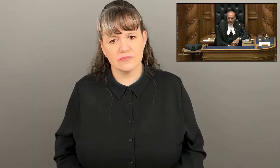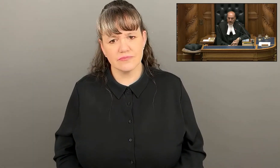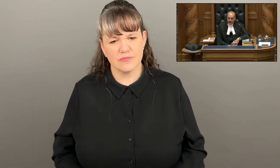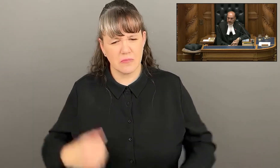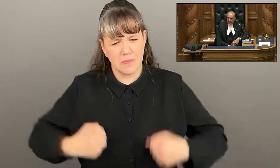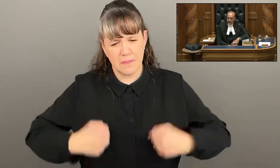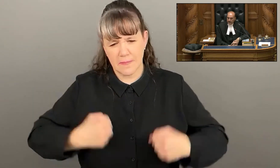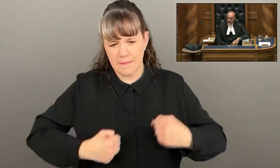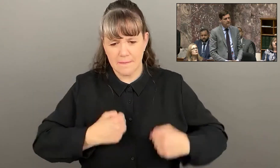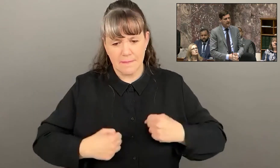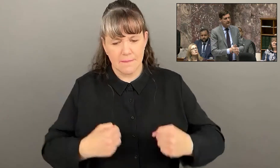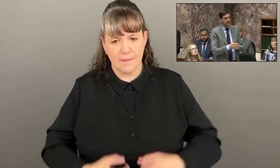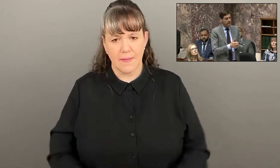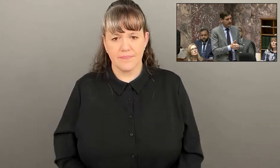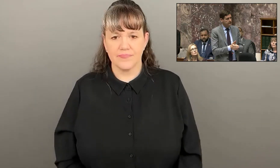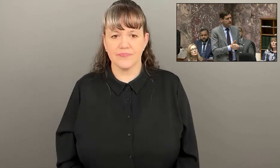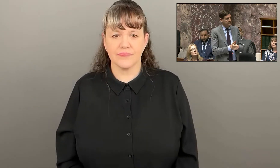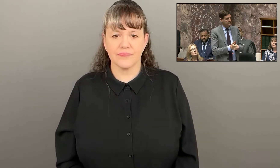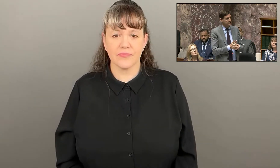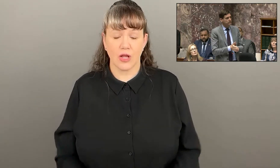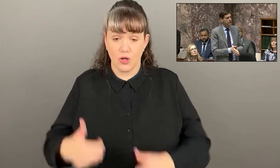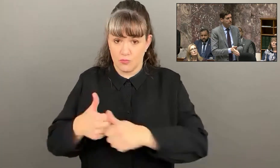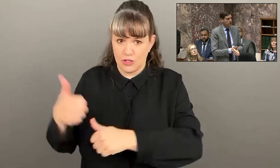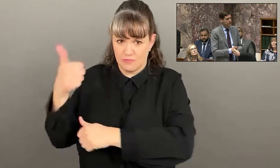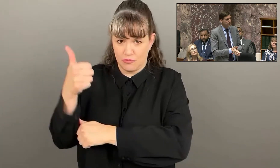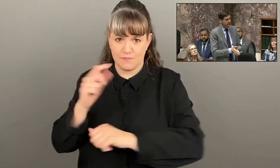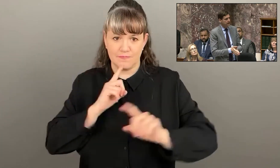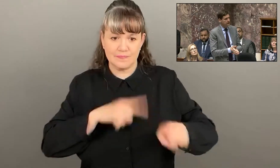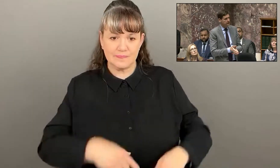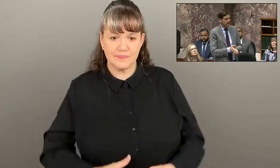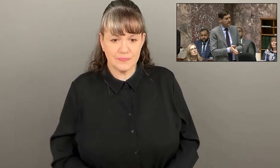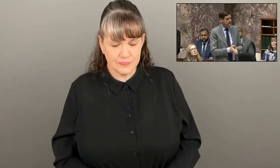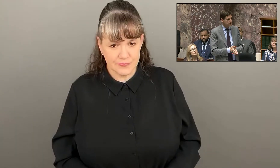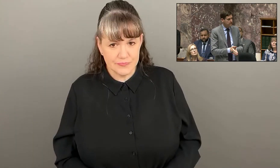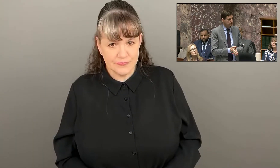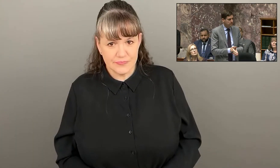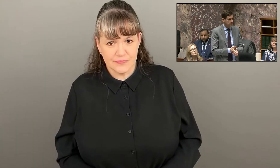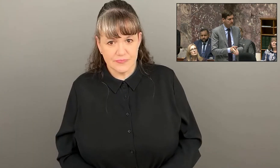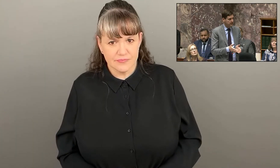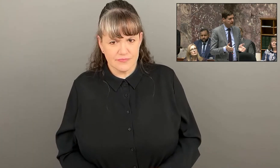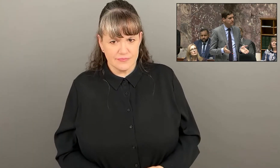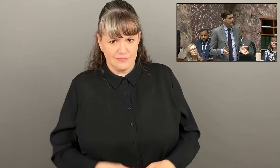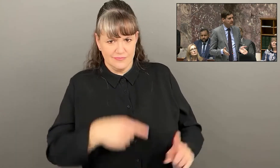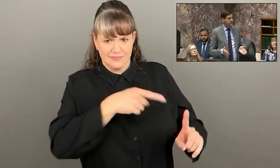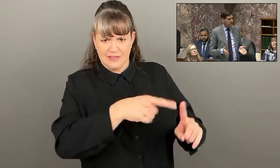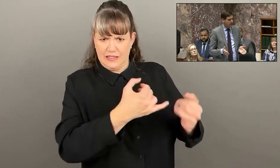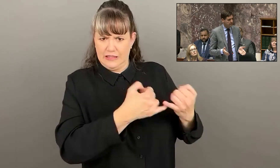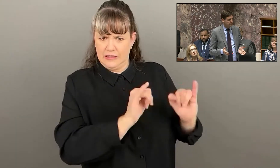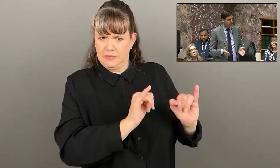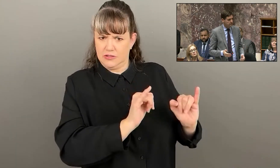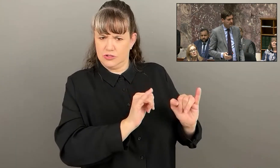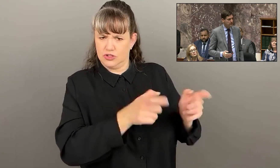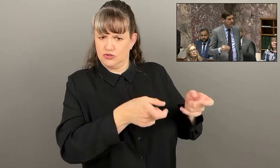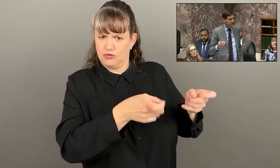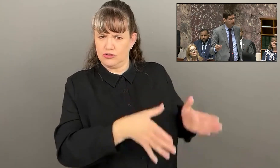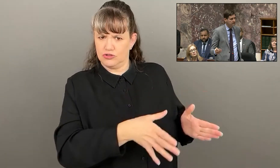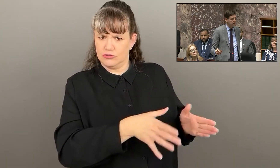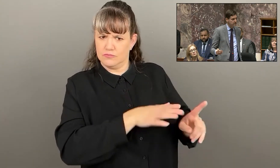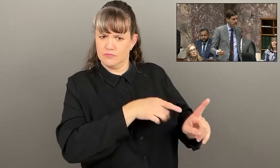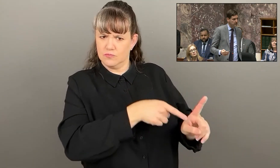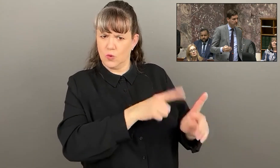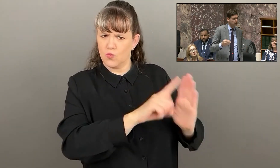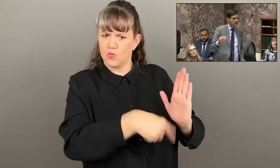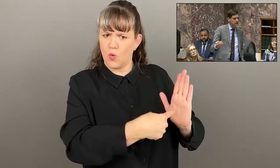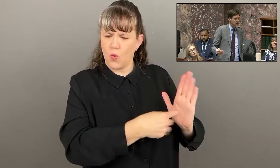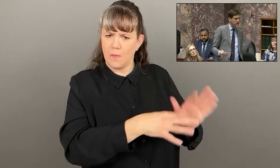Mr. Premier. So the independent director has an important role to play in our system. That independence is part of it. The head of the public